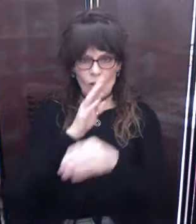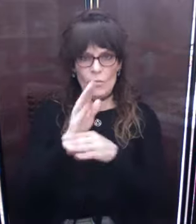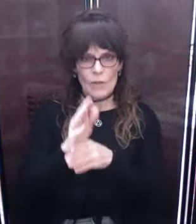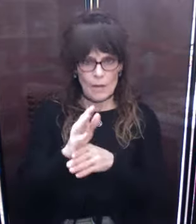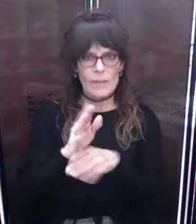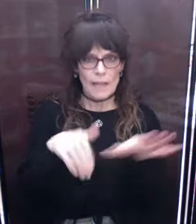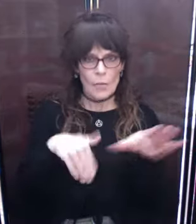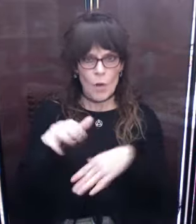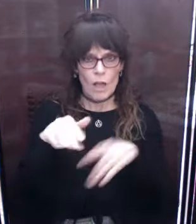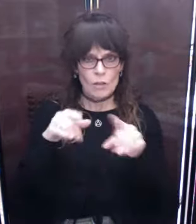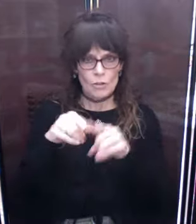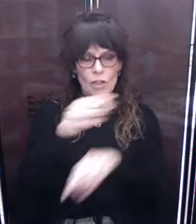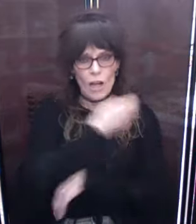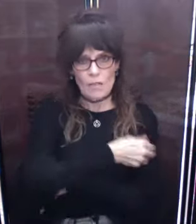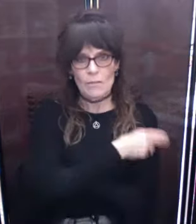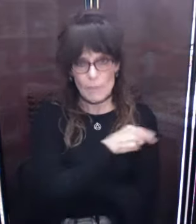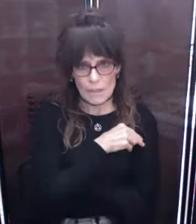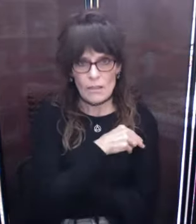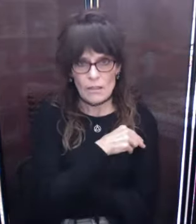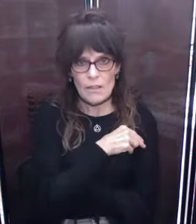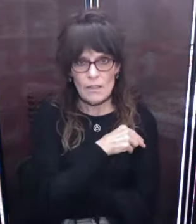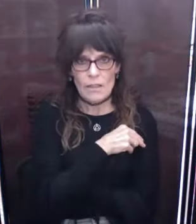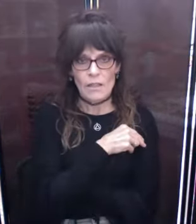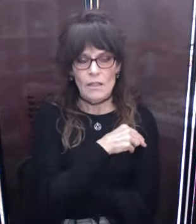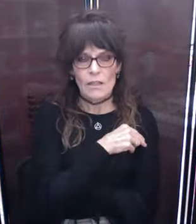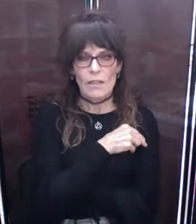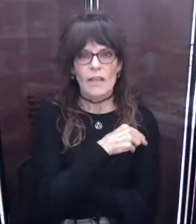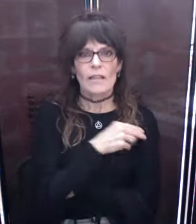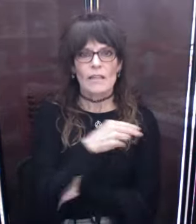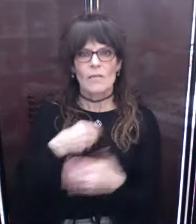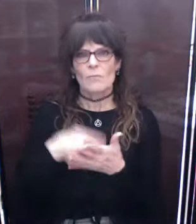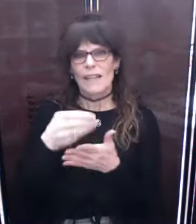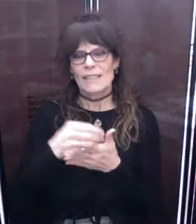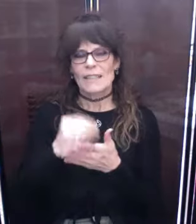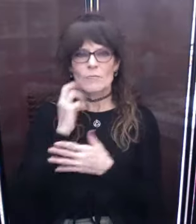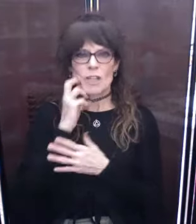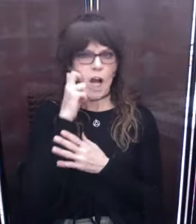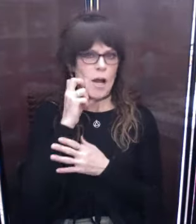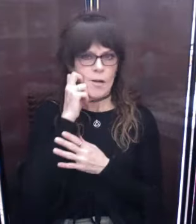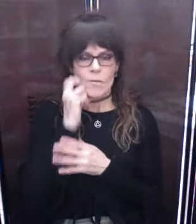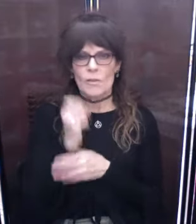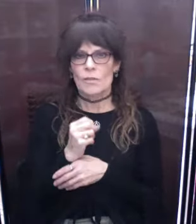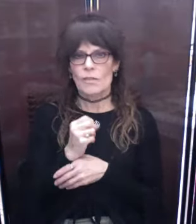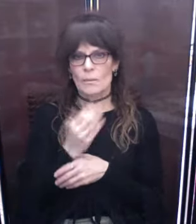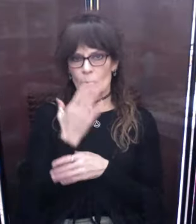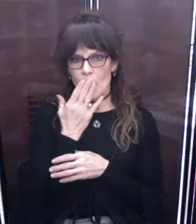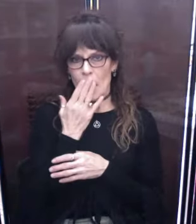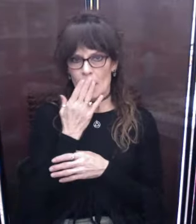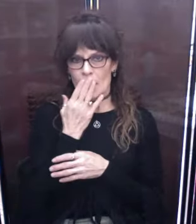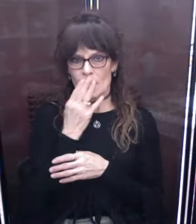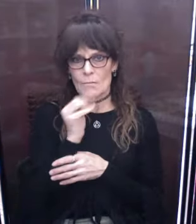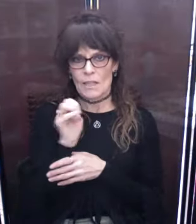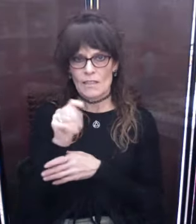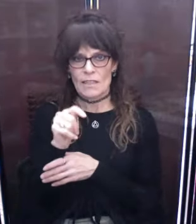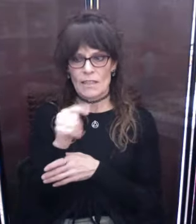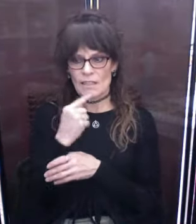hospital, and get some gum or some breath mints or whatever. And then I'll tell my dad that I found Cheers, and maybe him and my mom will